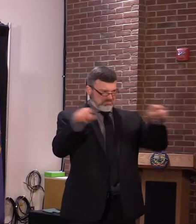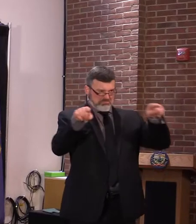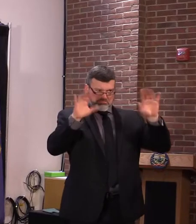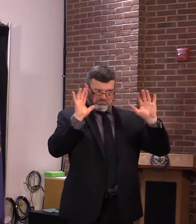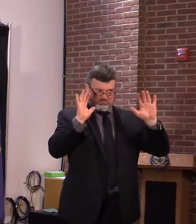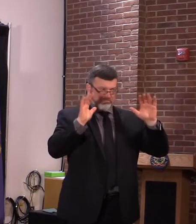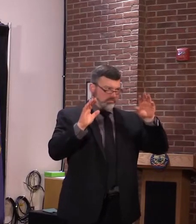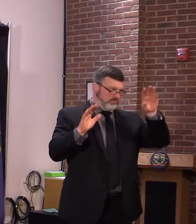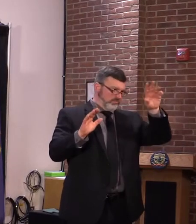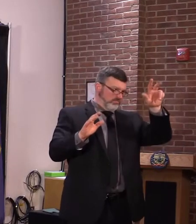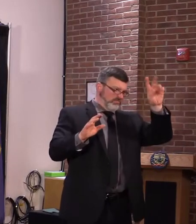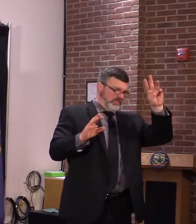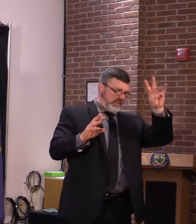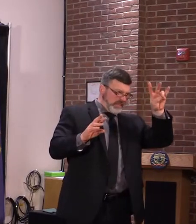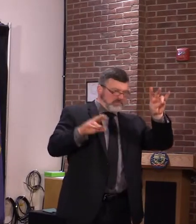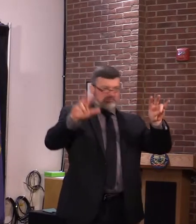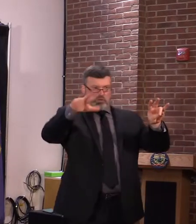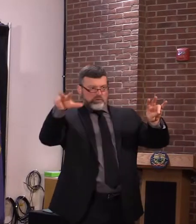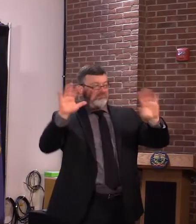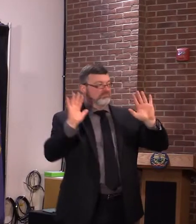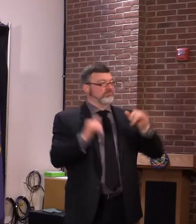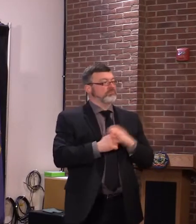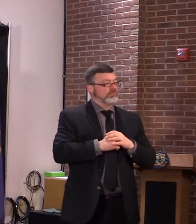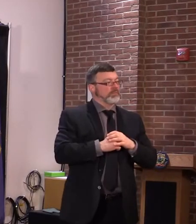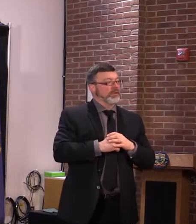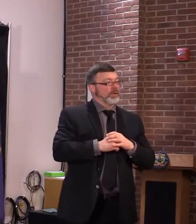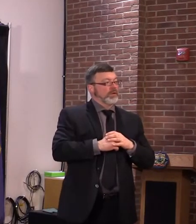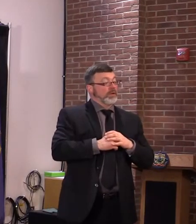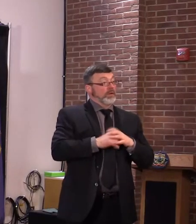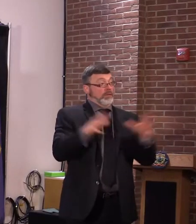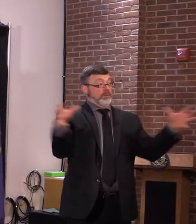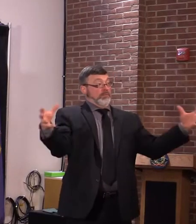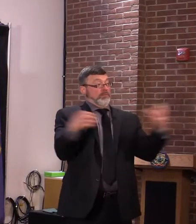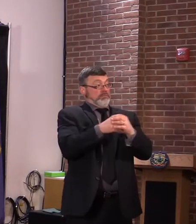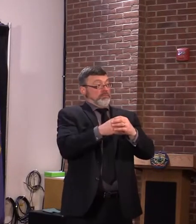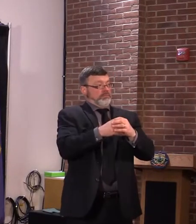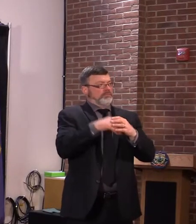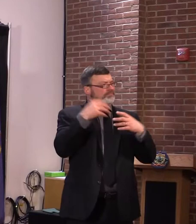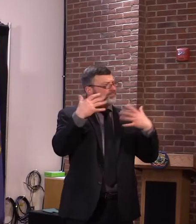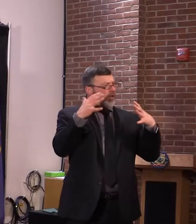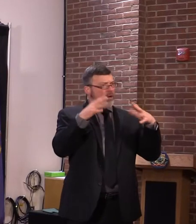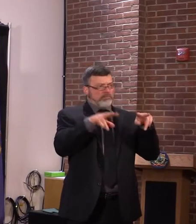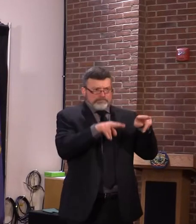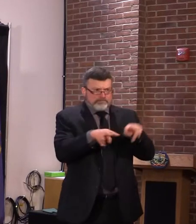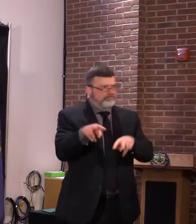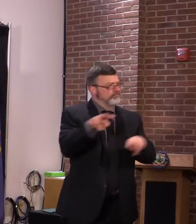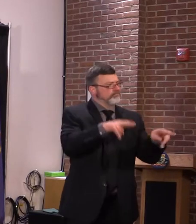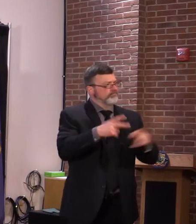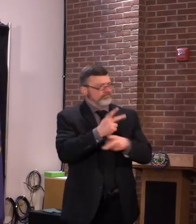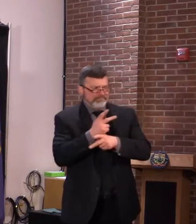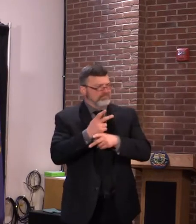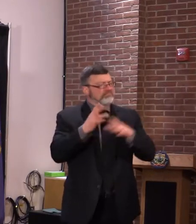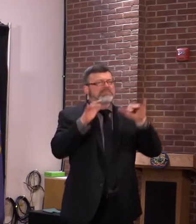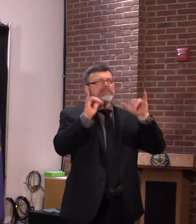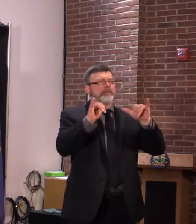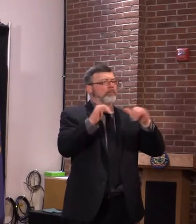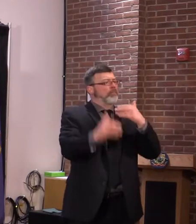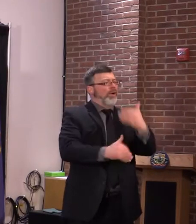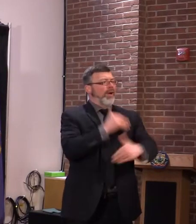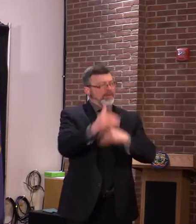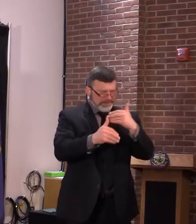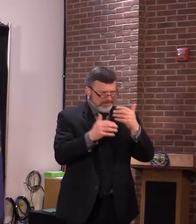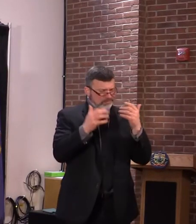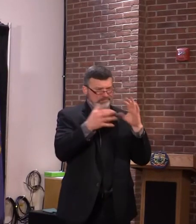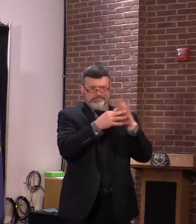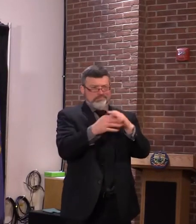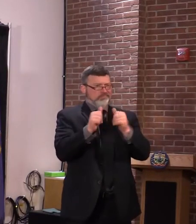Suffice it to say, though, that every one of these patients are treated and attended to as appropriate for their COVID status